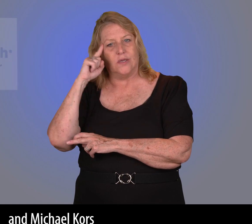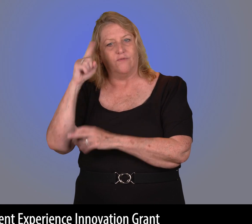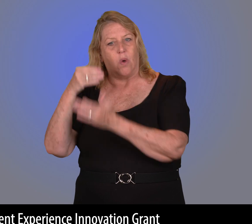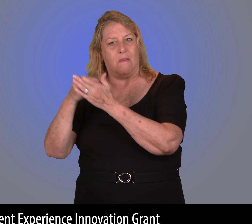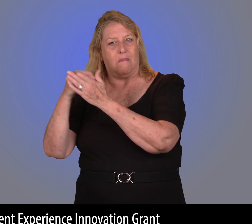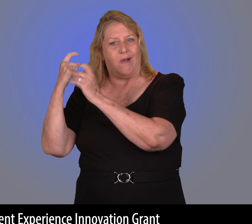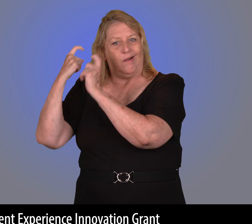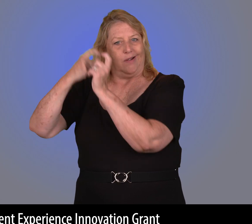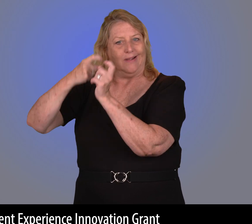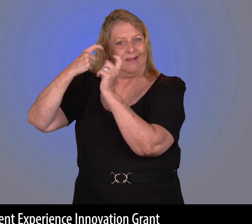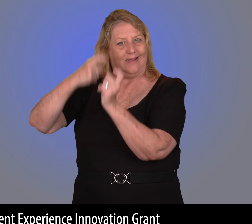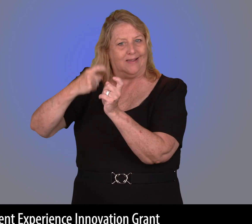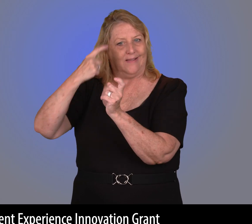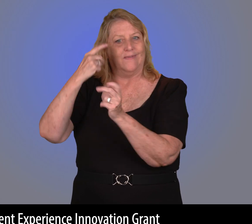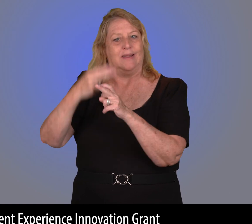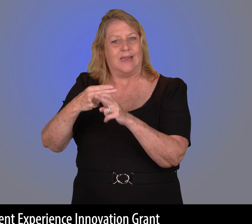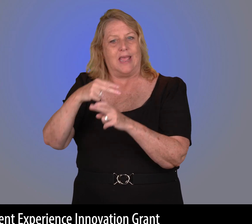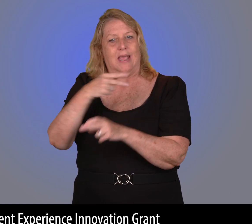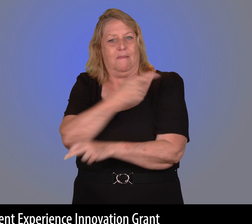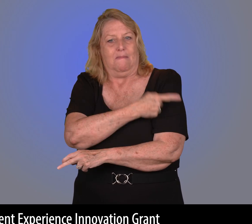for the Patient Experience Innovation Grant,